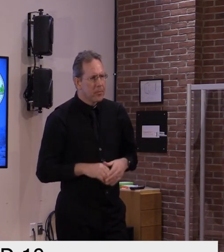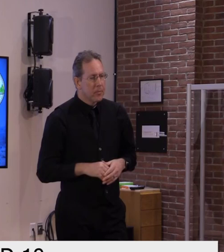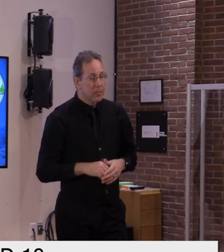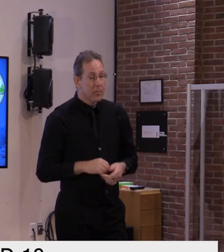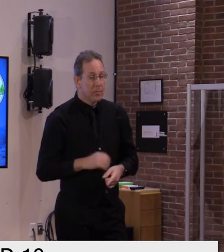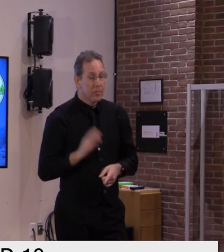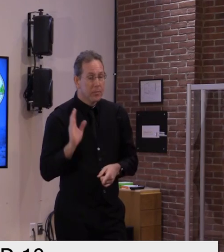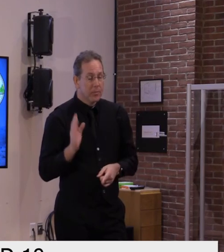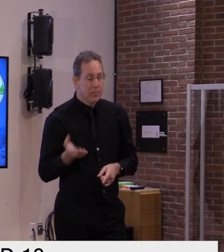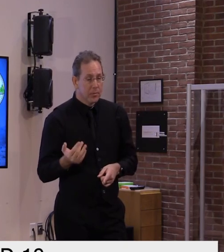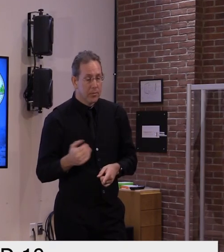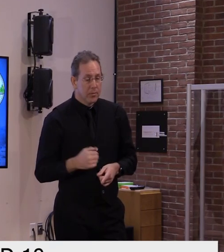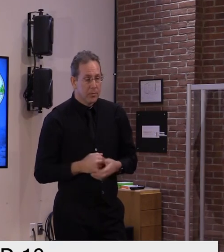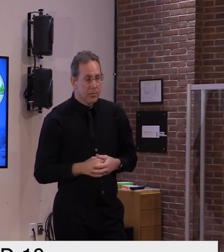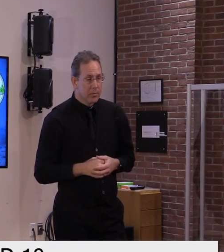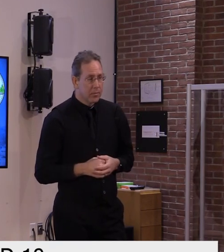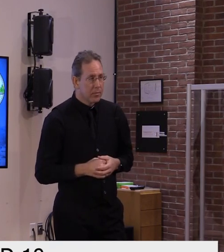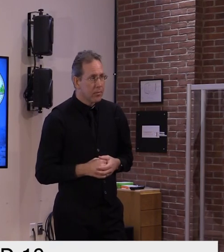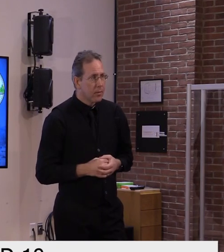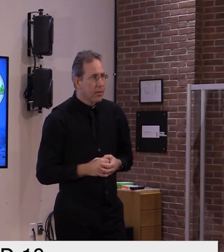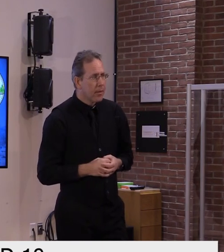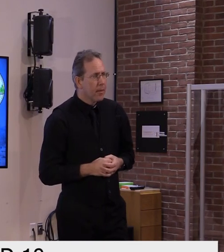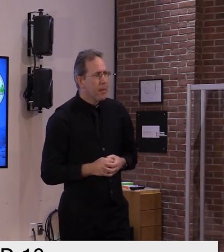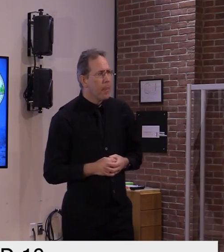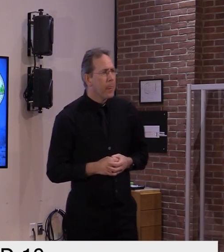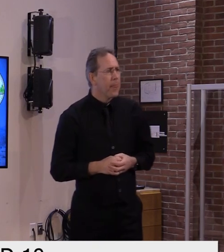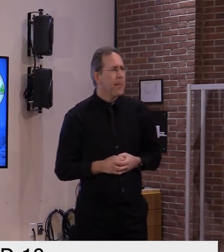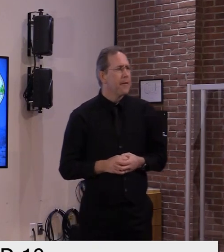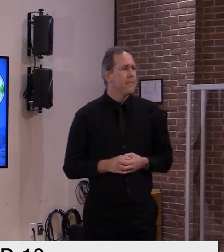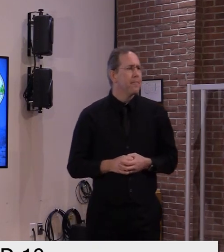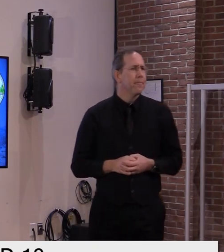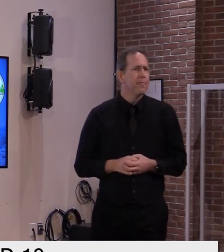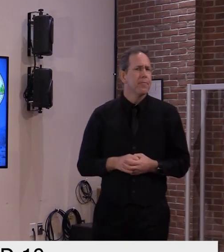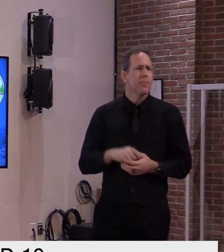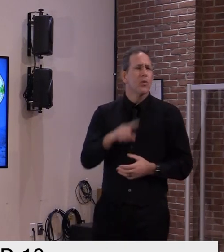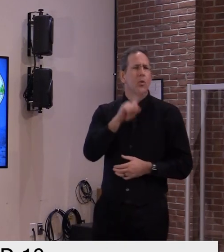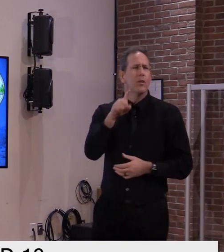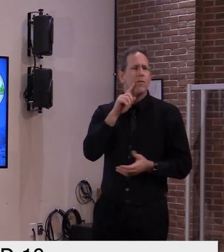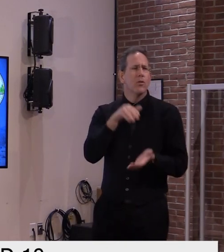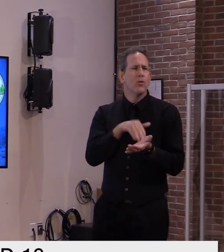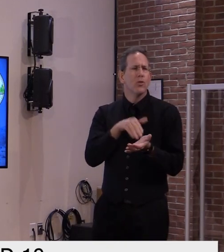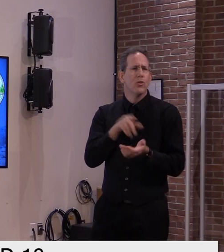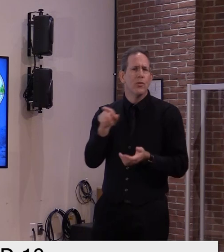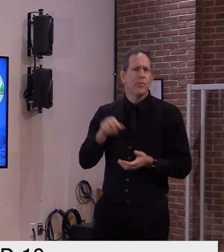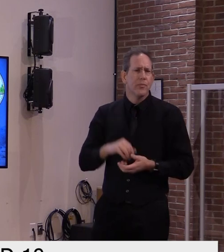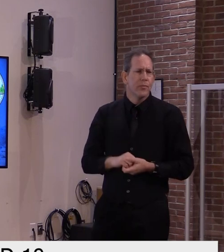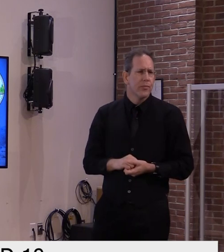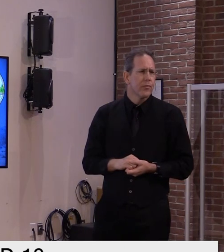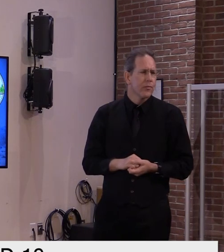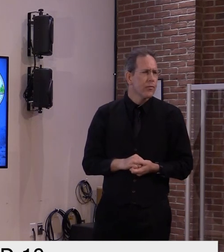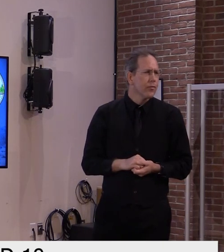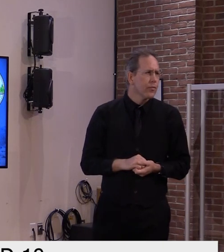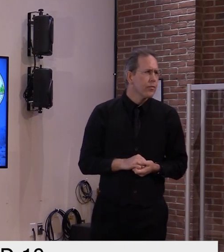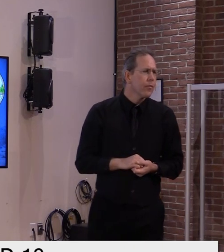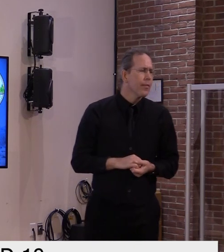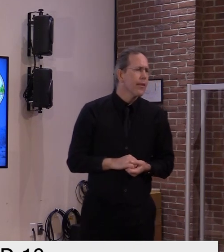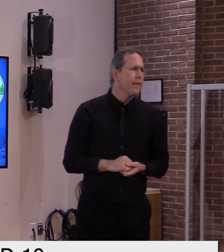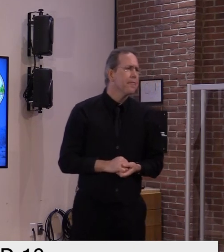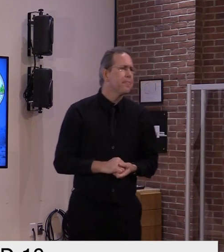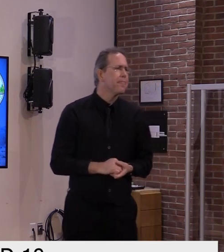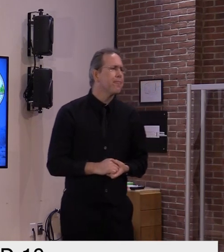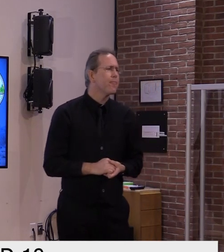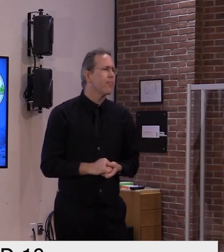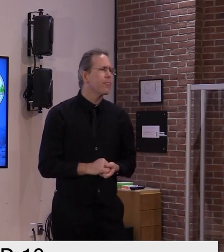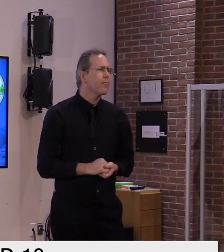Hi, this is for Commissioner Levine. We've heard some kind of anecdotal cases around the country